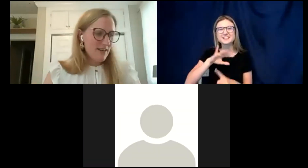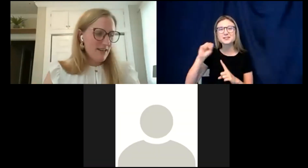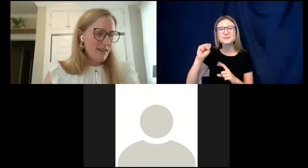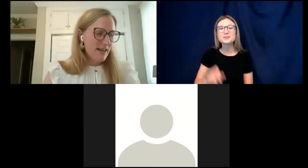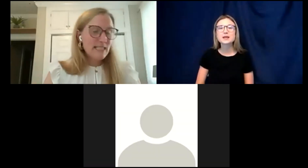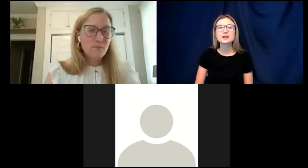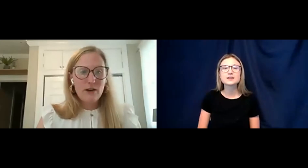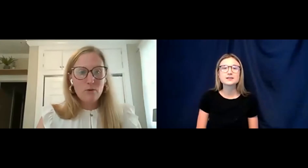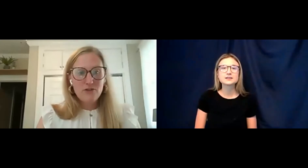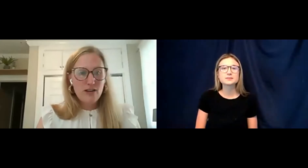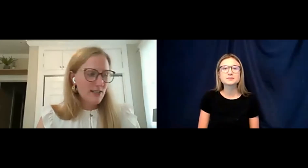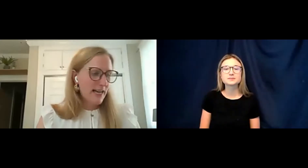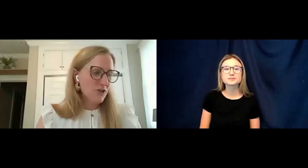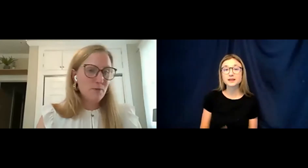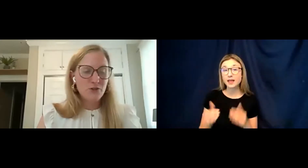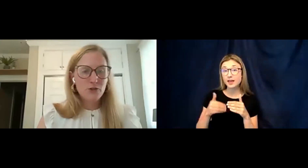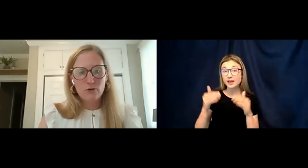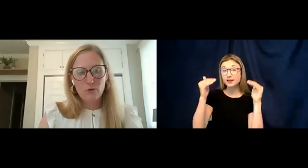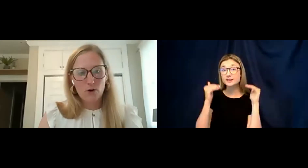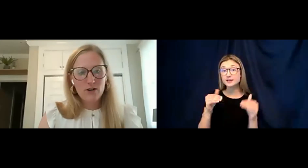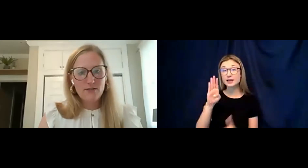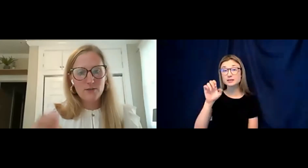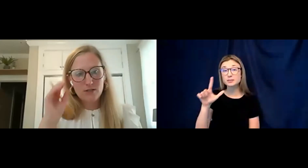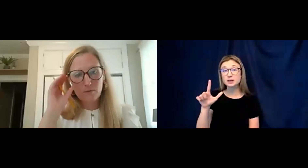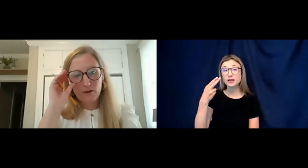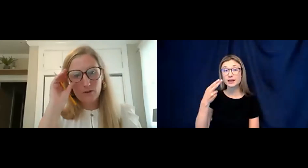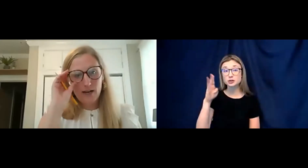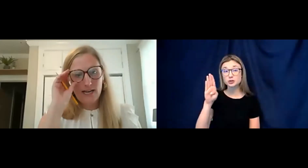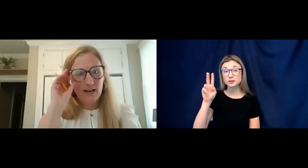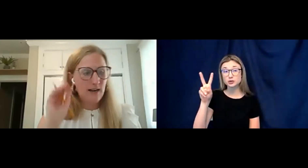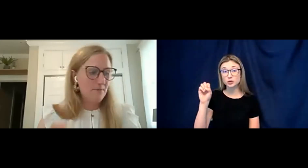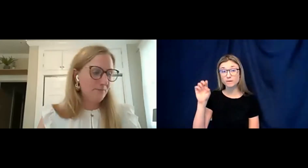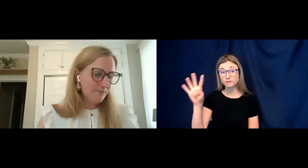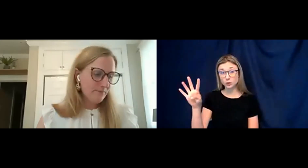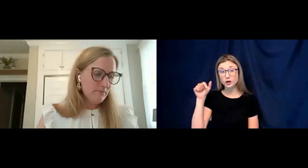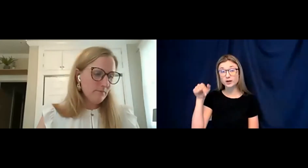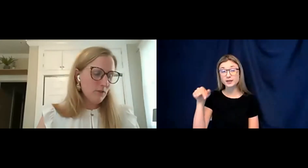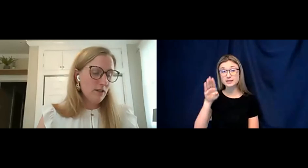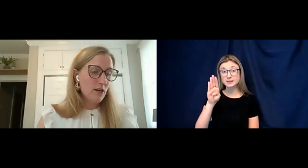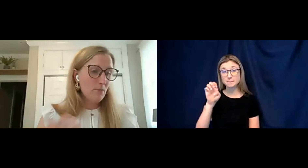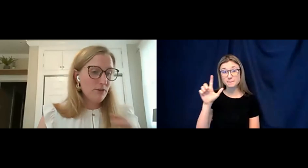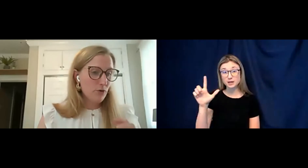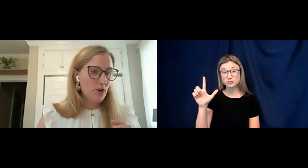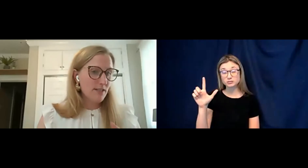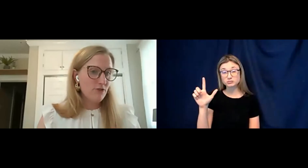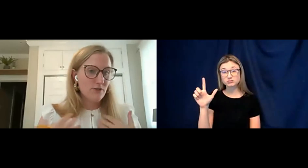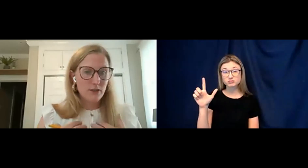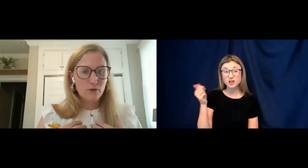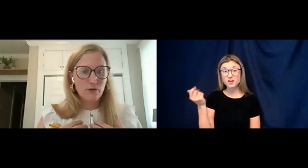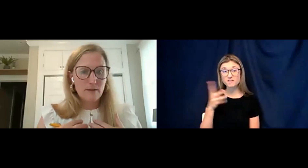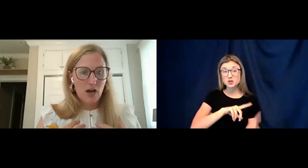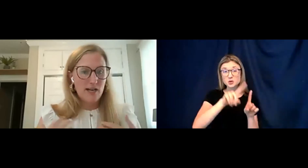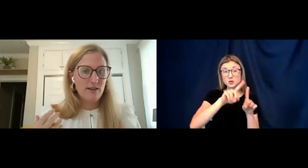So next bill I will mention is House Bill 204, and this was a bill that a couple different